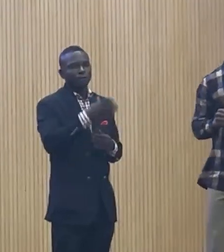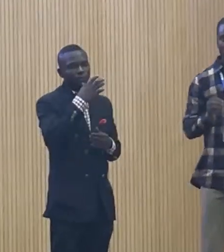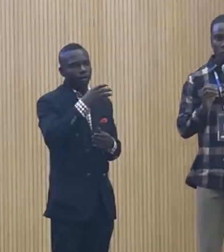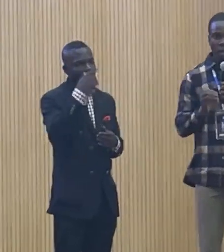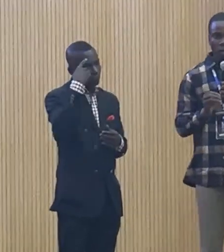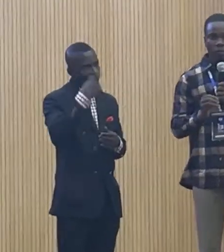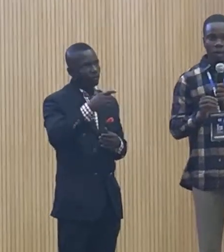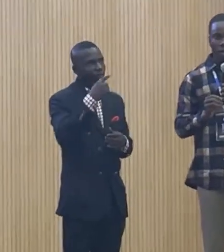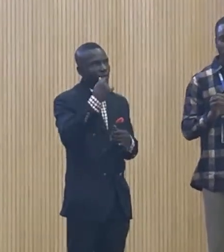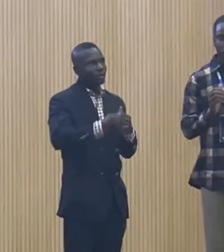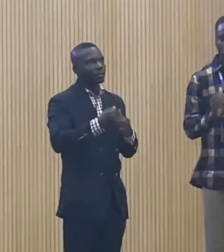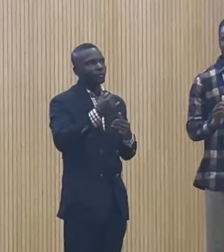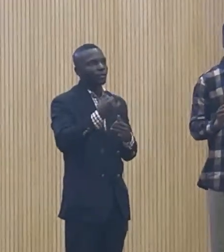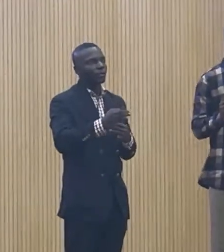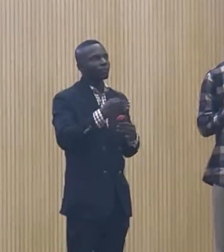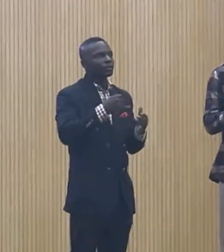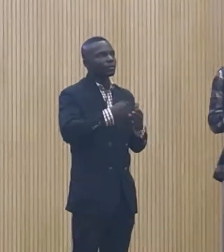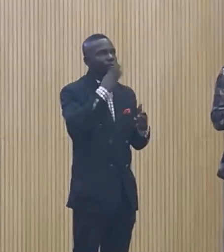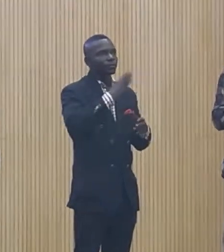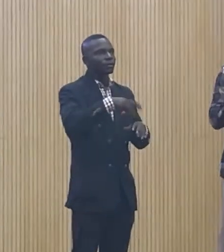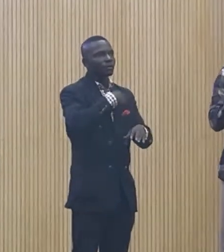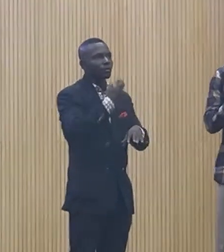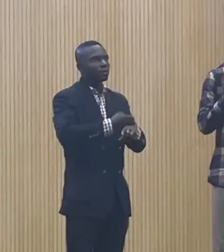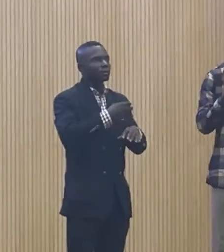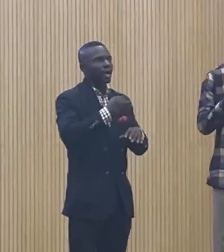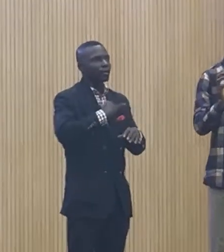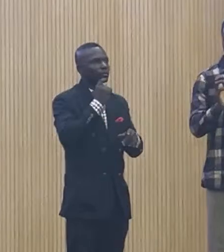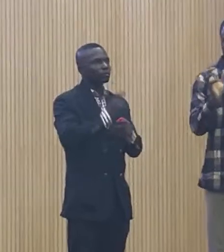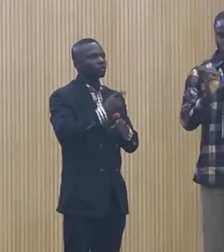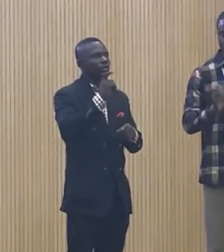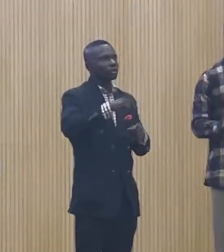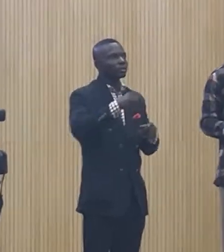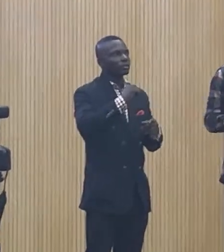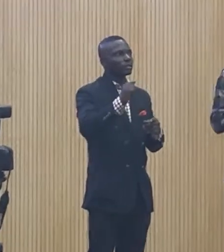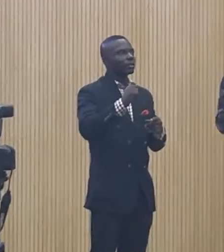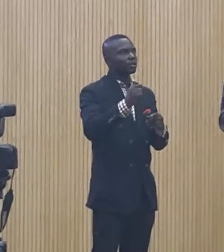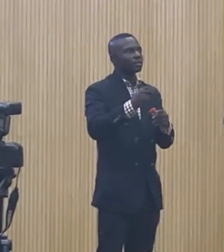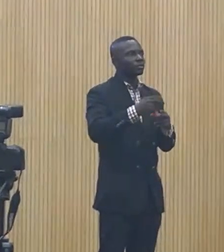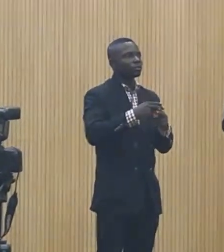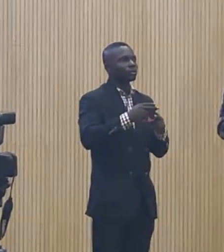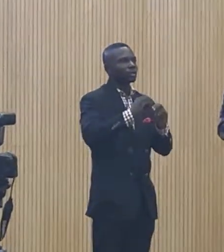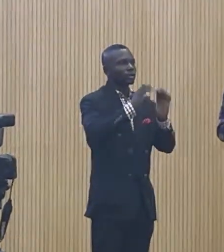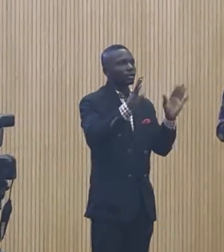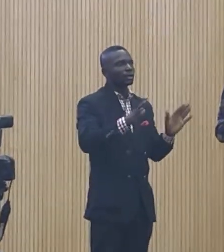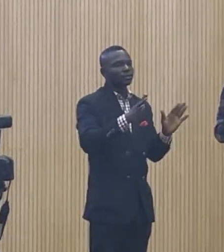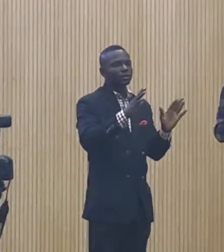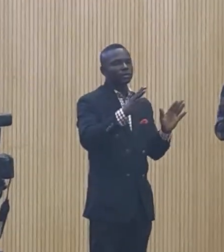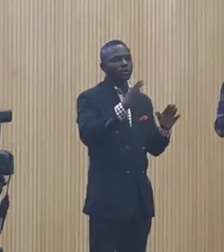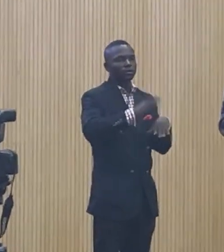And from the end of it being complex, I'm sorry, ma'am, I would just need a little bit of clarity on it.